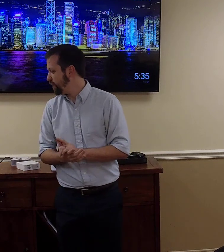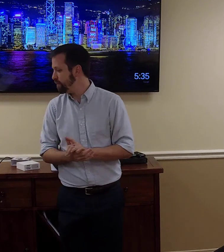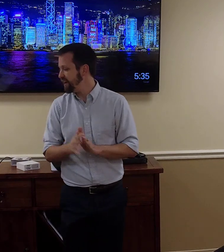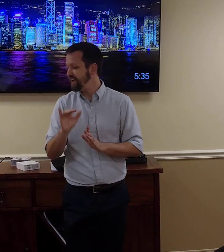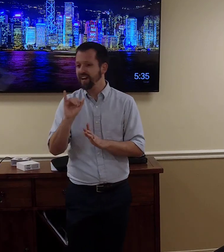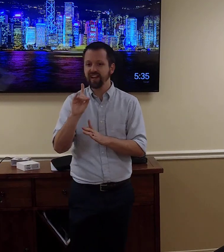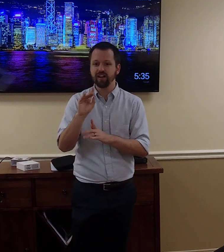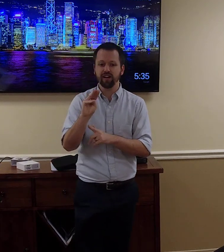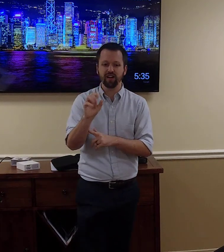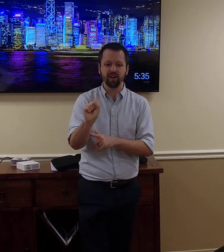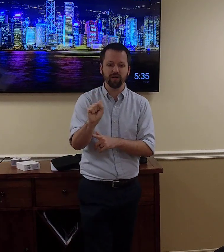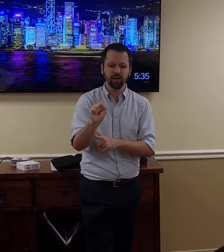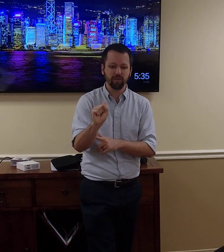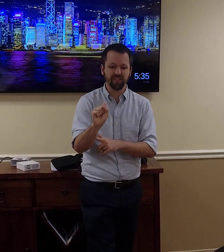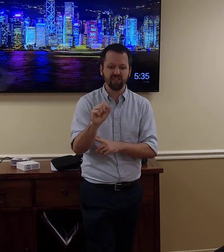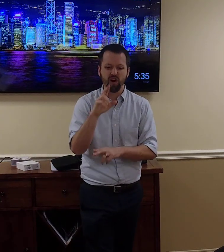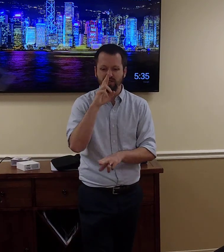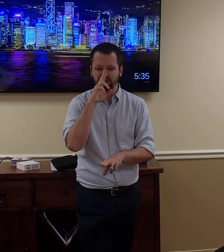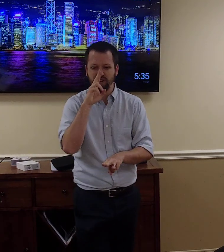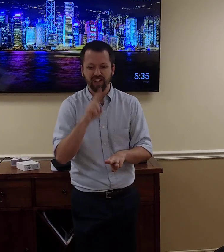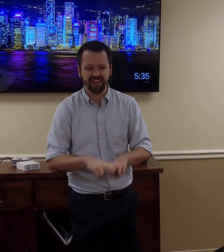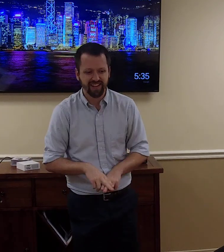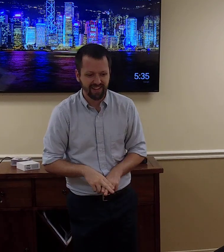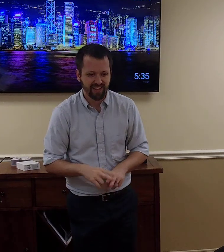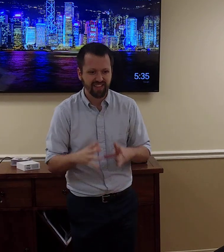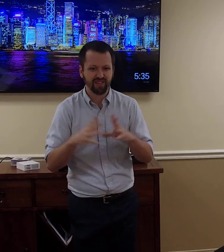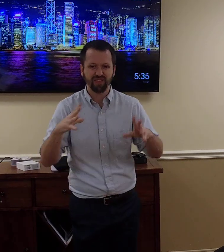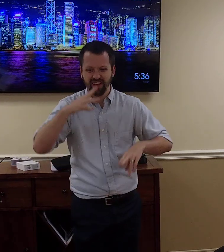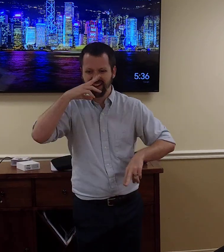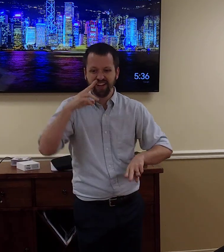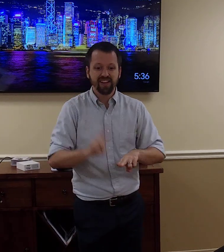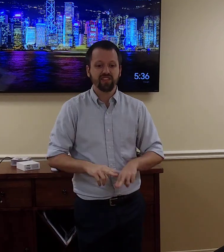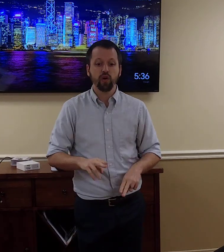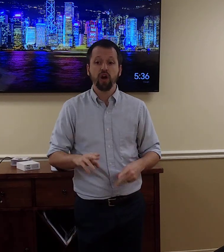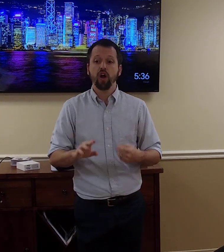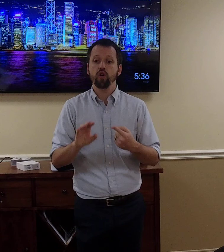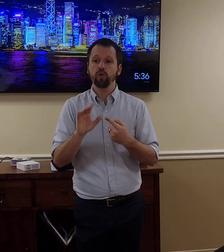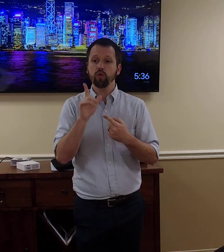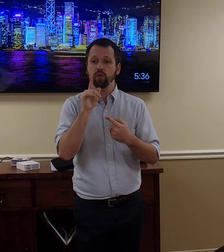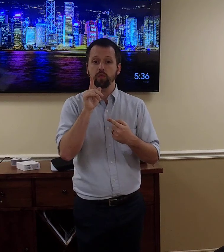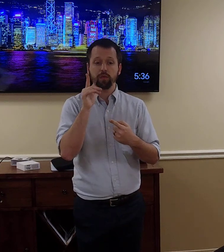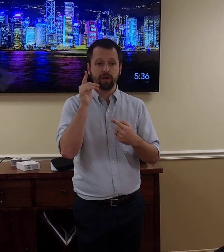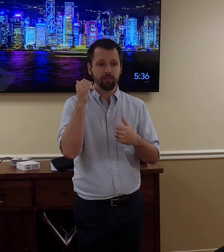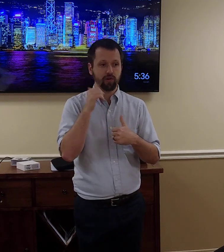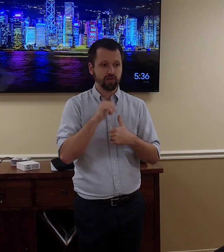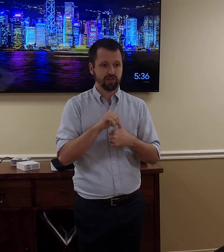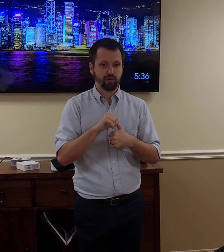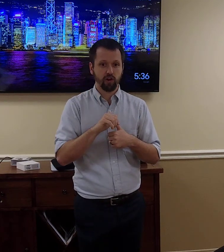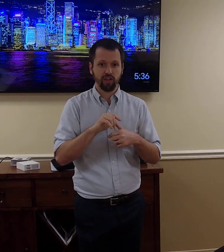but idioms, these are fun, lots of fun. So, who remembers for all of